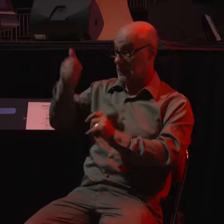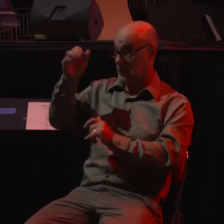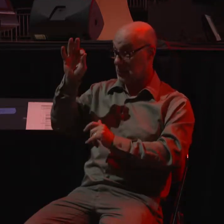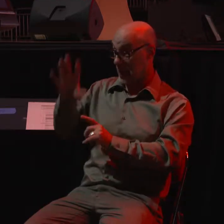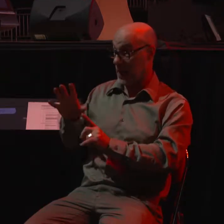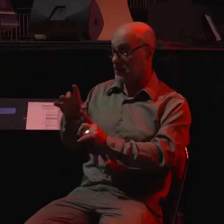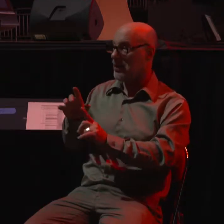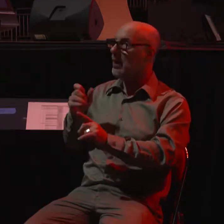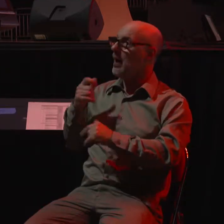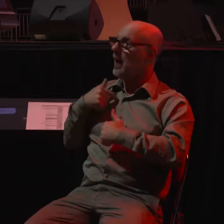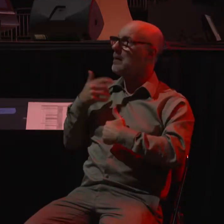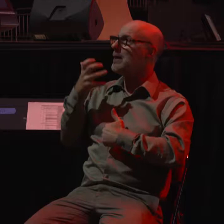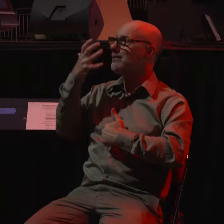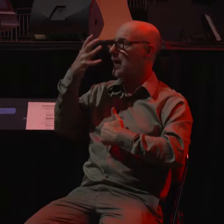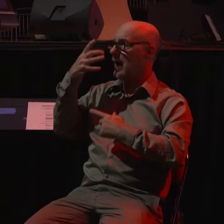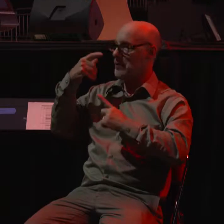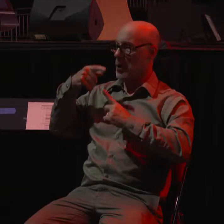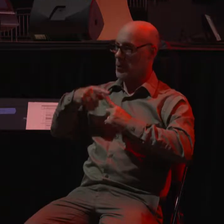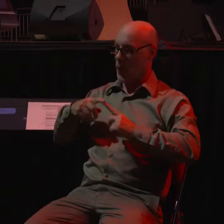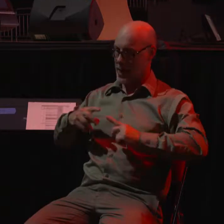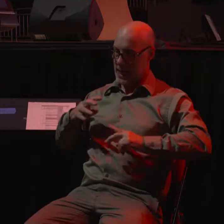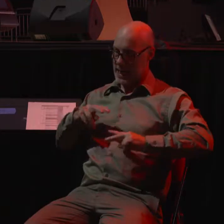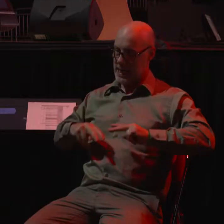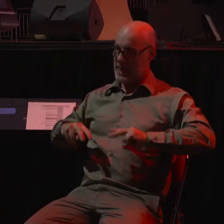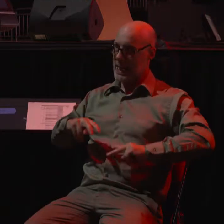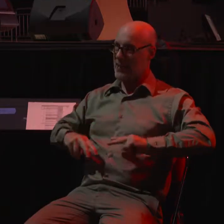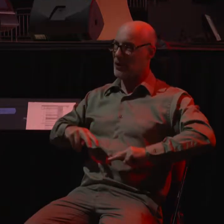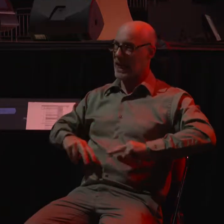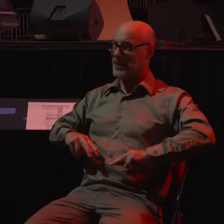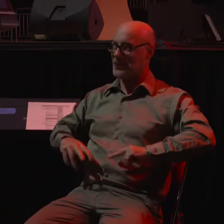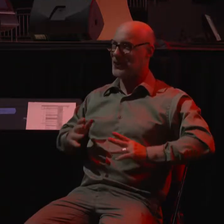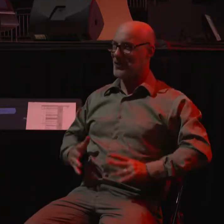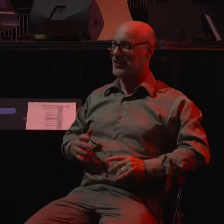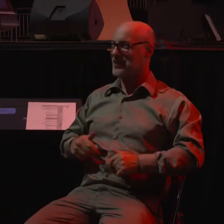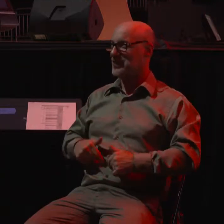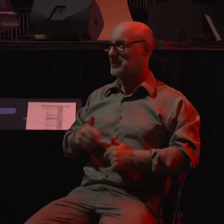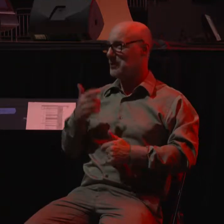the 5-point navel gazers. All right.